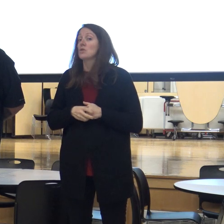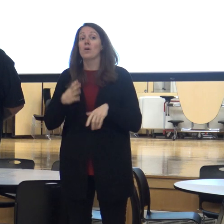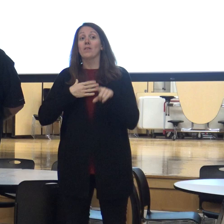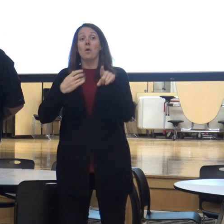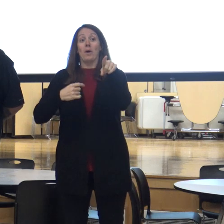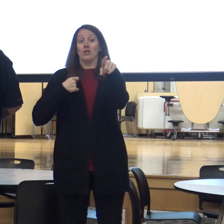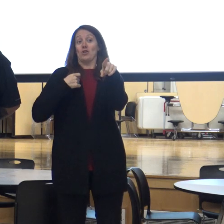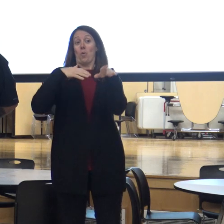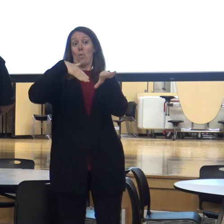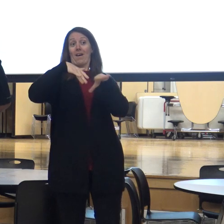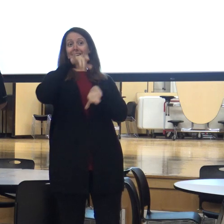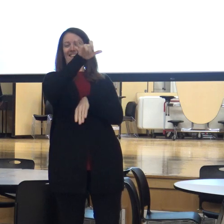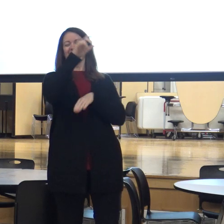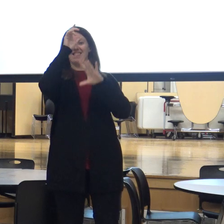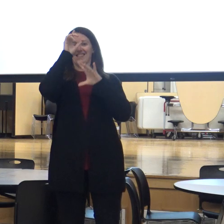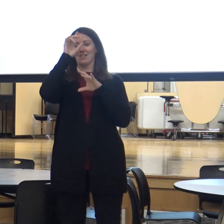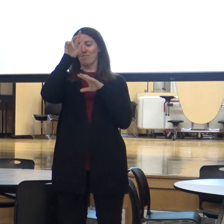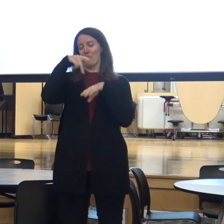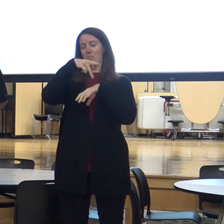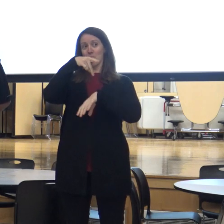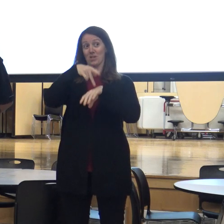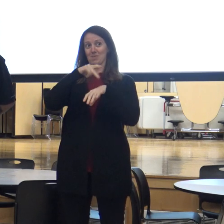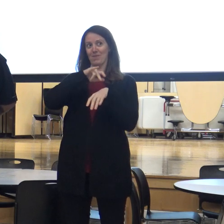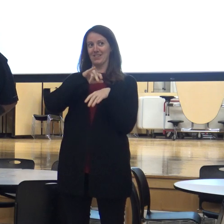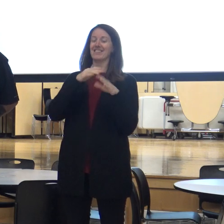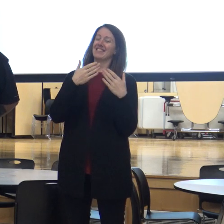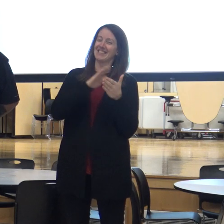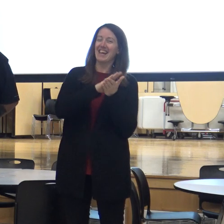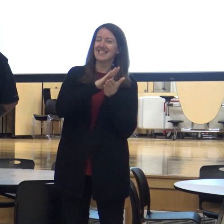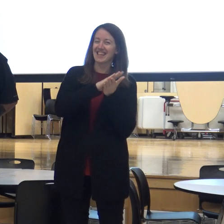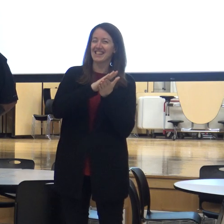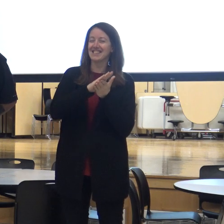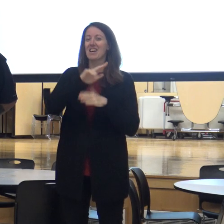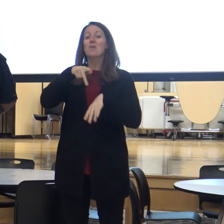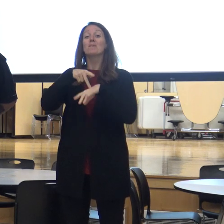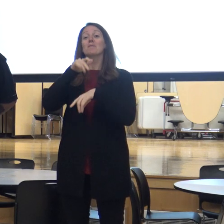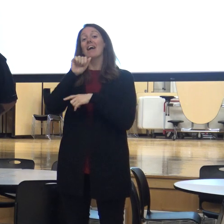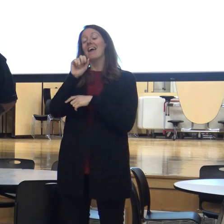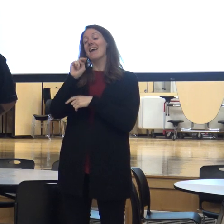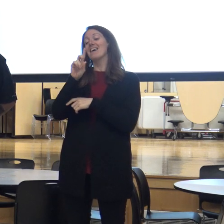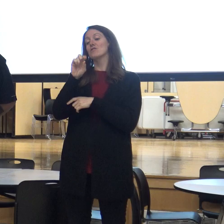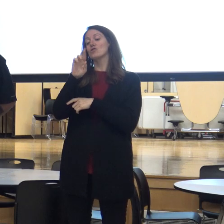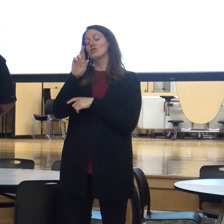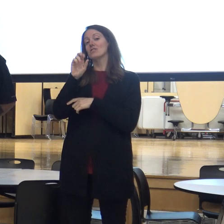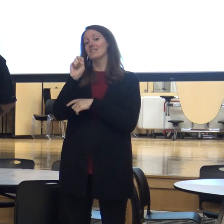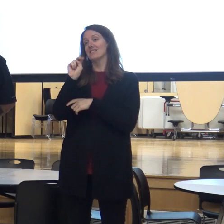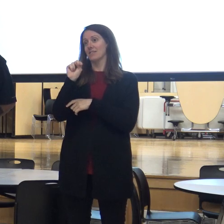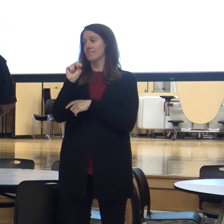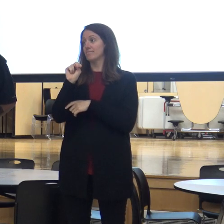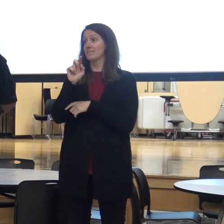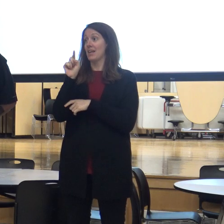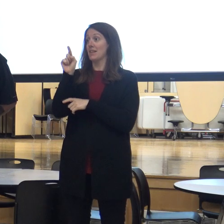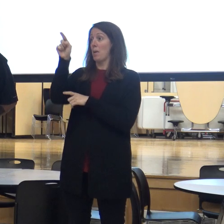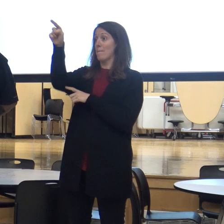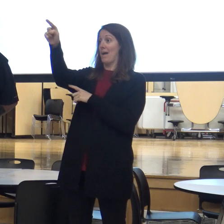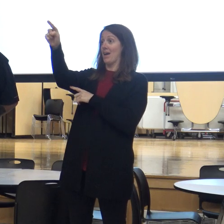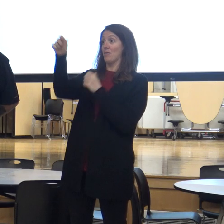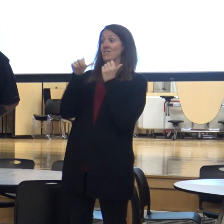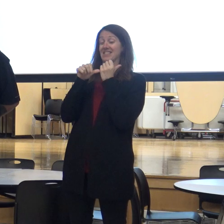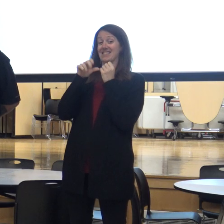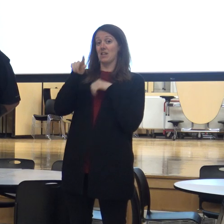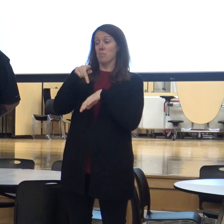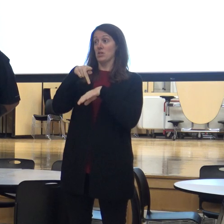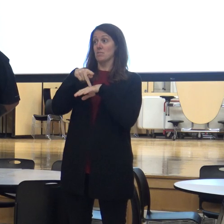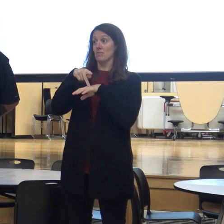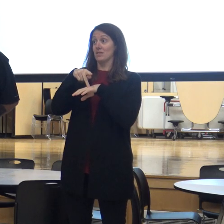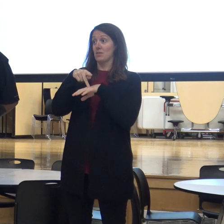white shirt walking, that's Principal John. Nice stroll, Mr. Anderson. Principal John Anderson. In the back, we have Assistant